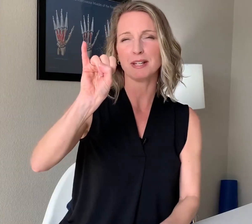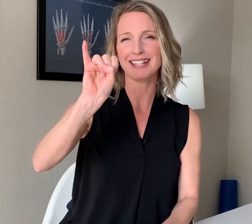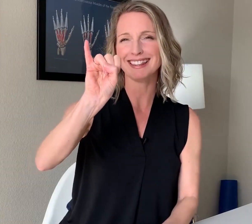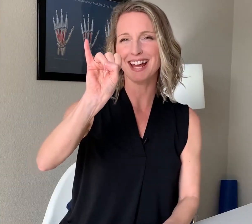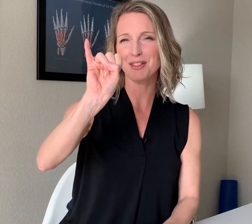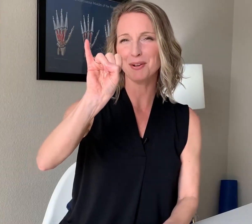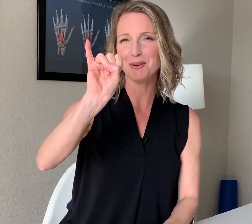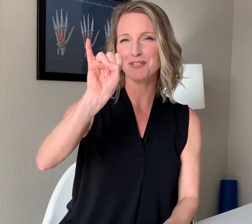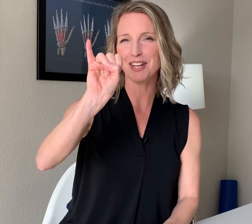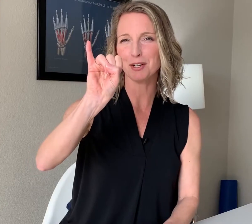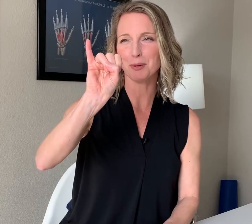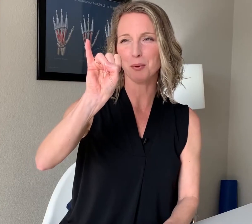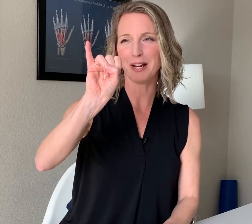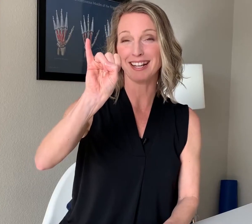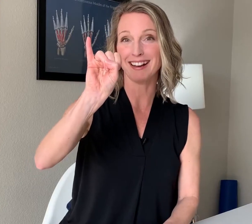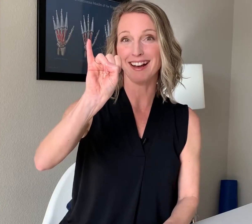get that little finger pointing up.